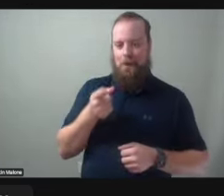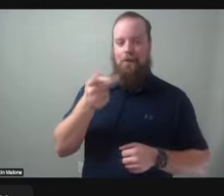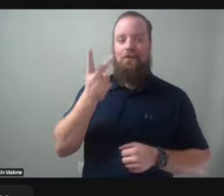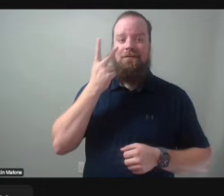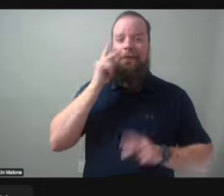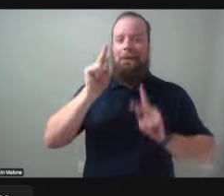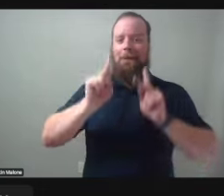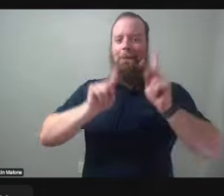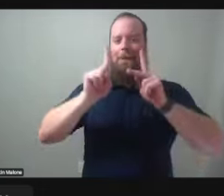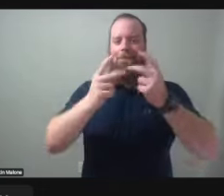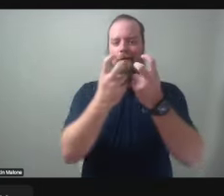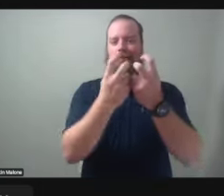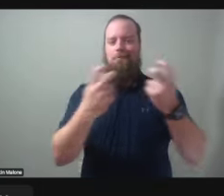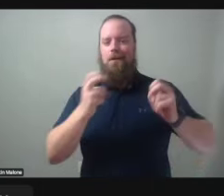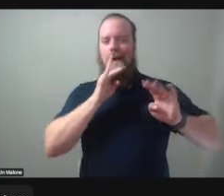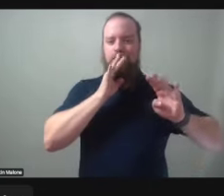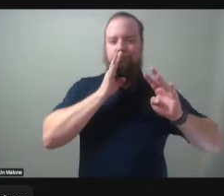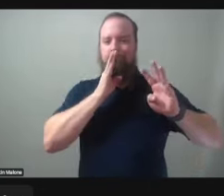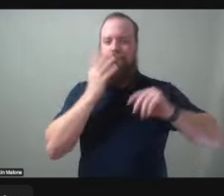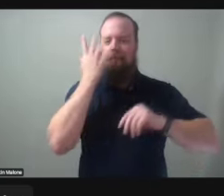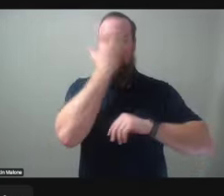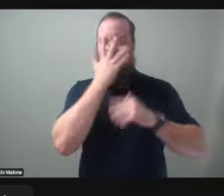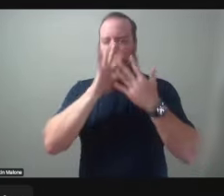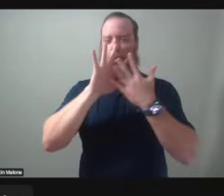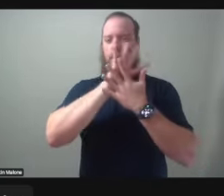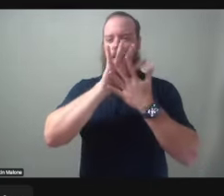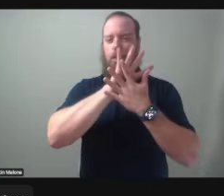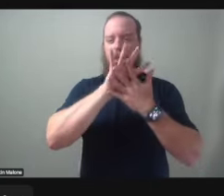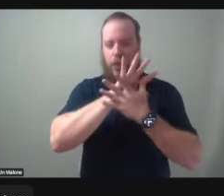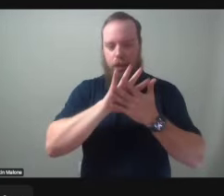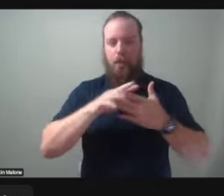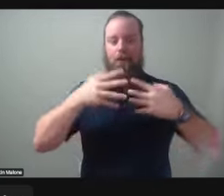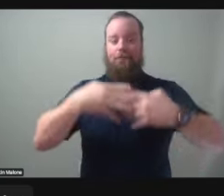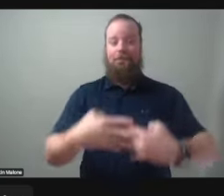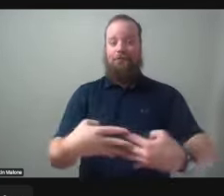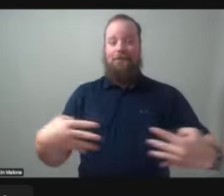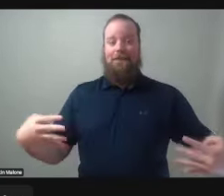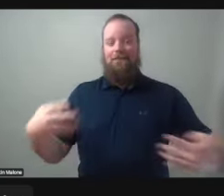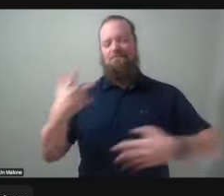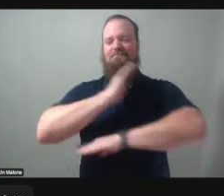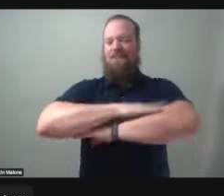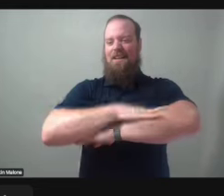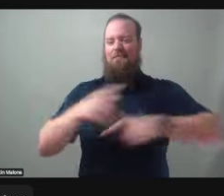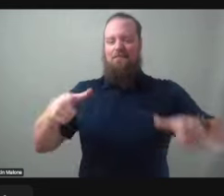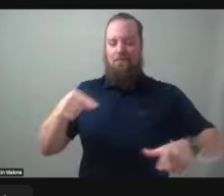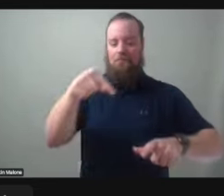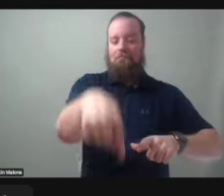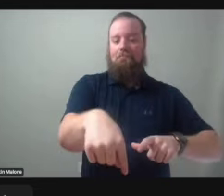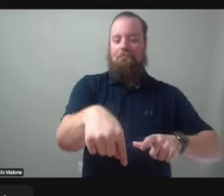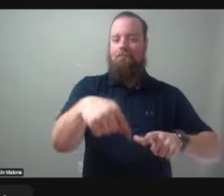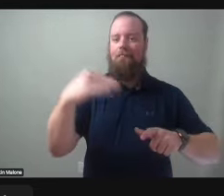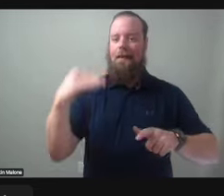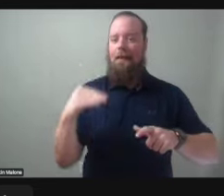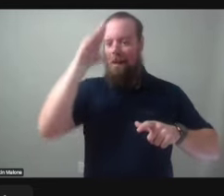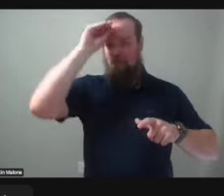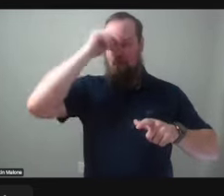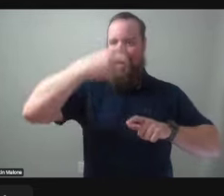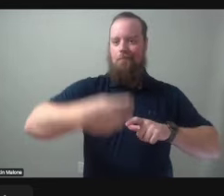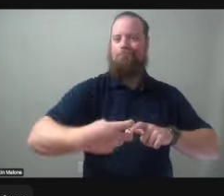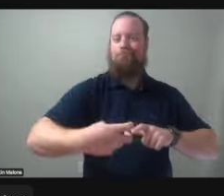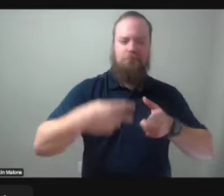And this is called The Family Dog. You can see here the family is surrounded talking, and there's a